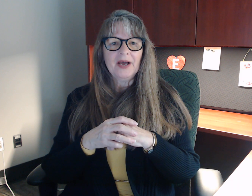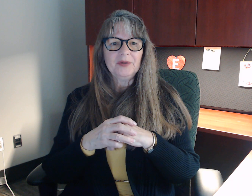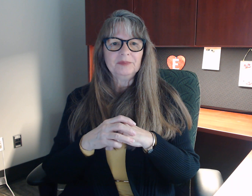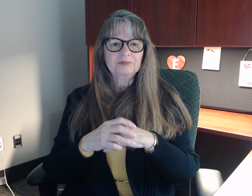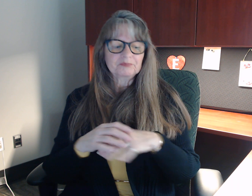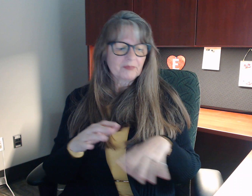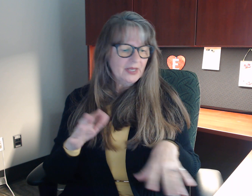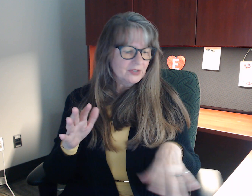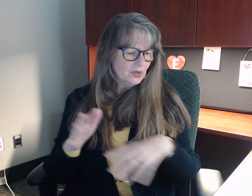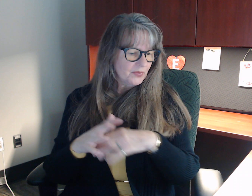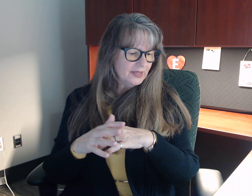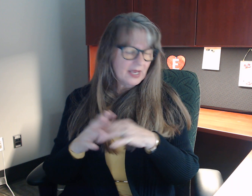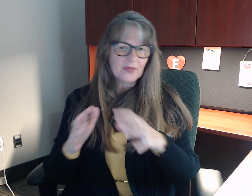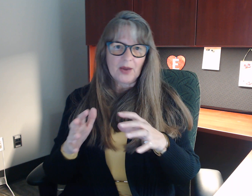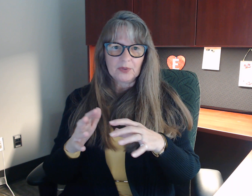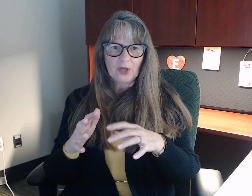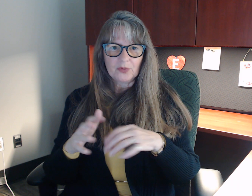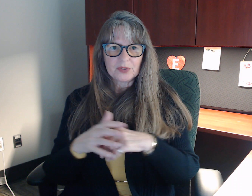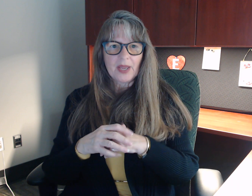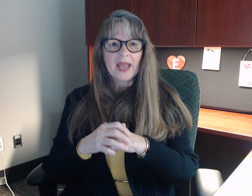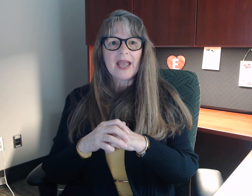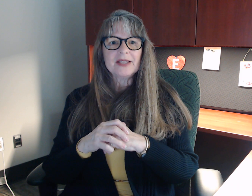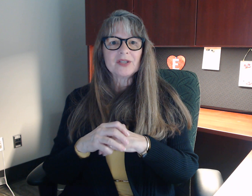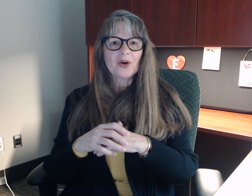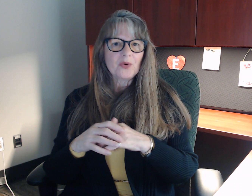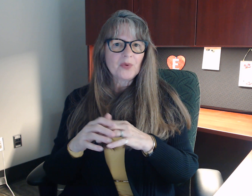And so that's how that one goes. And so,